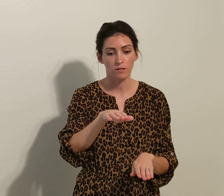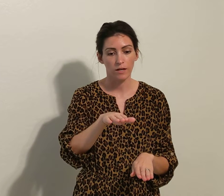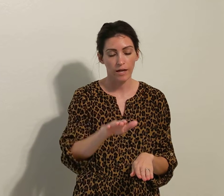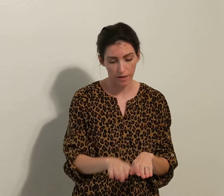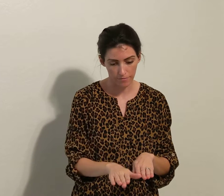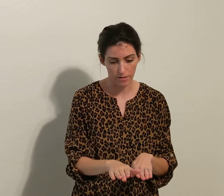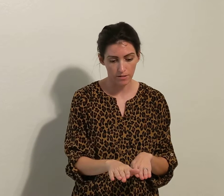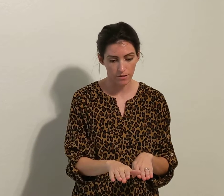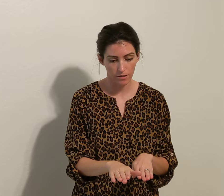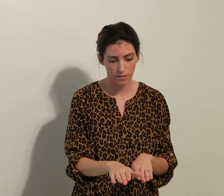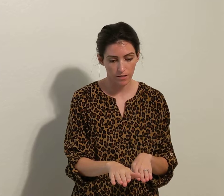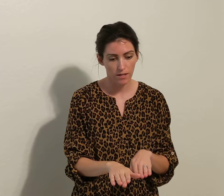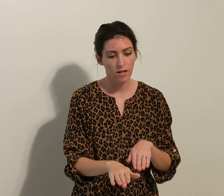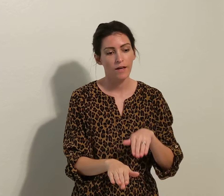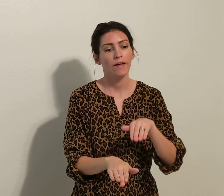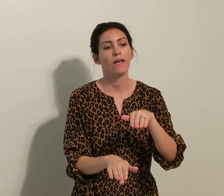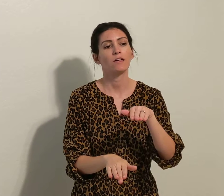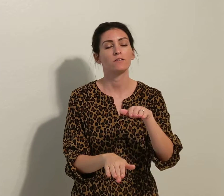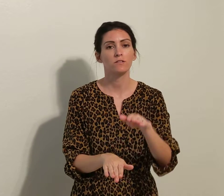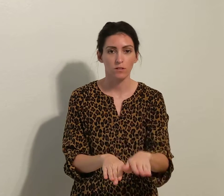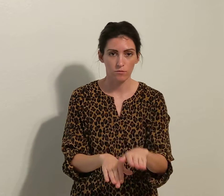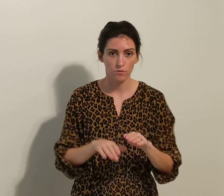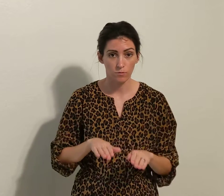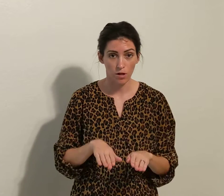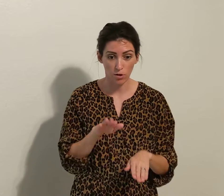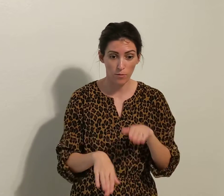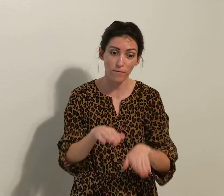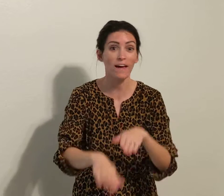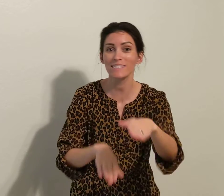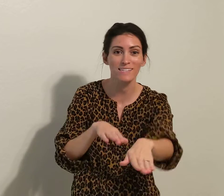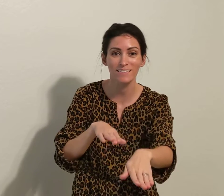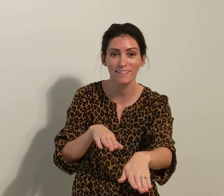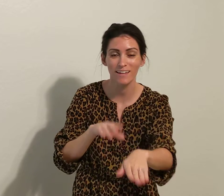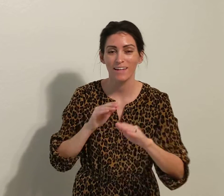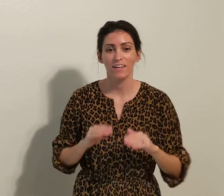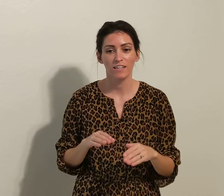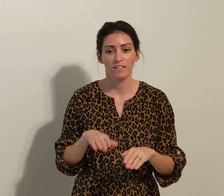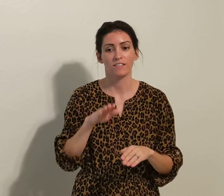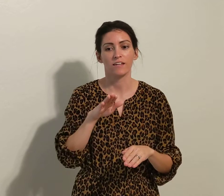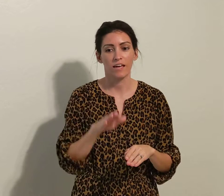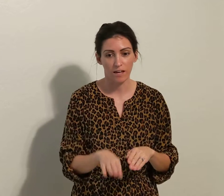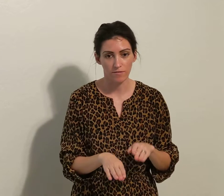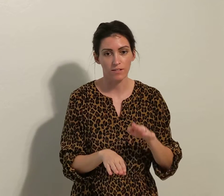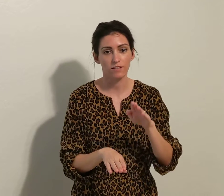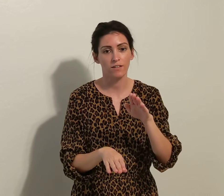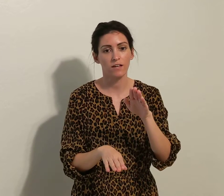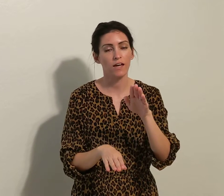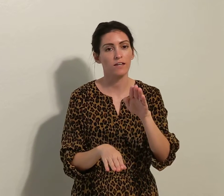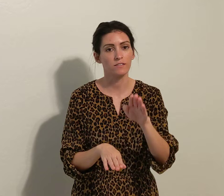heavy and slow. So we're not going fast. It is heavy and